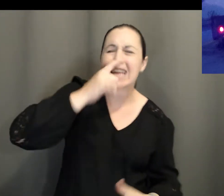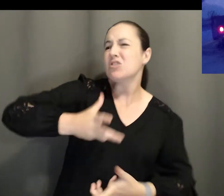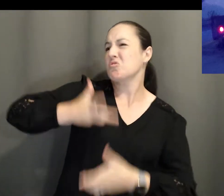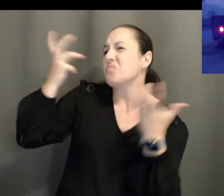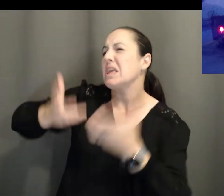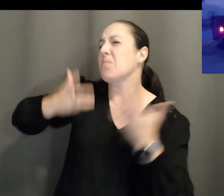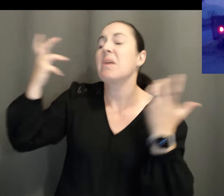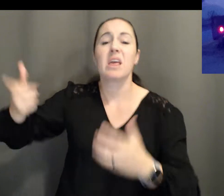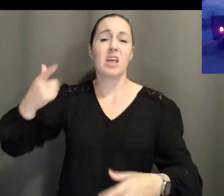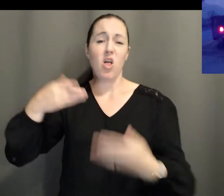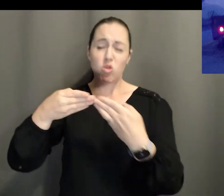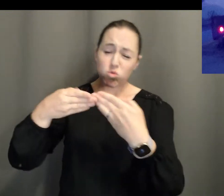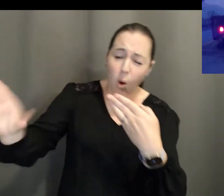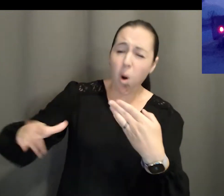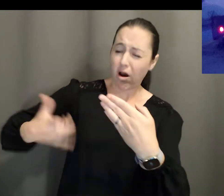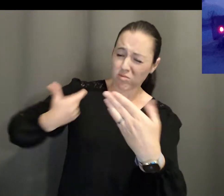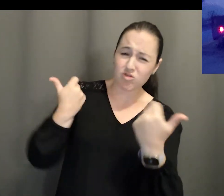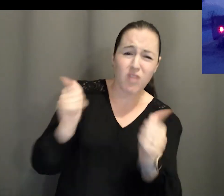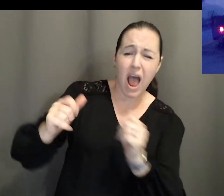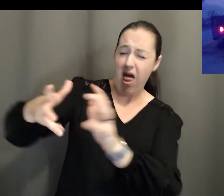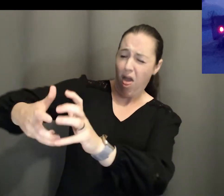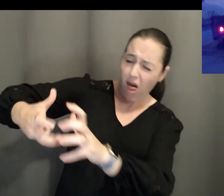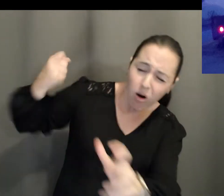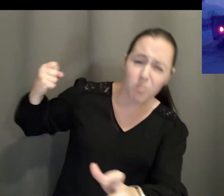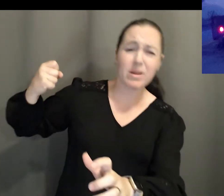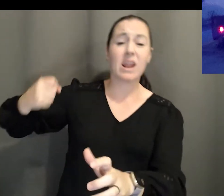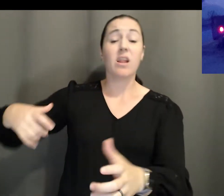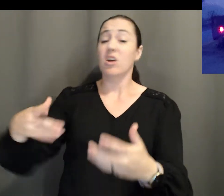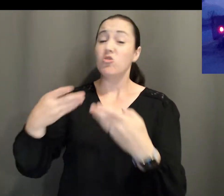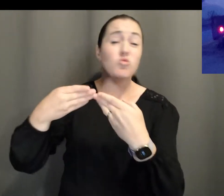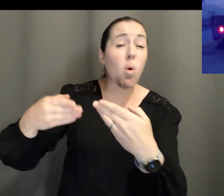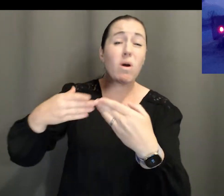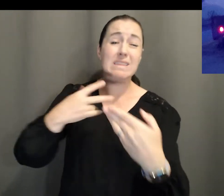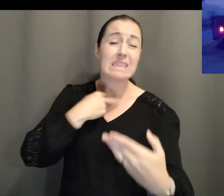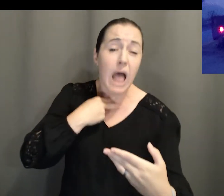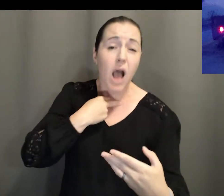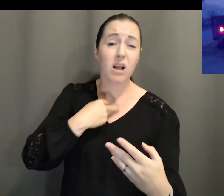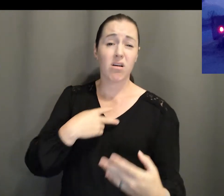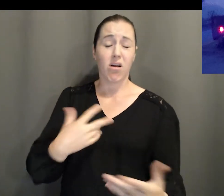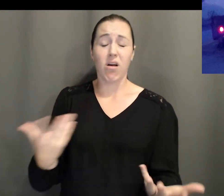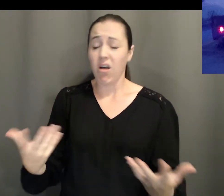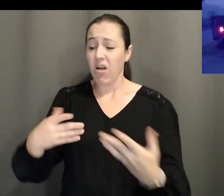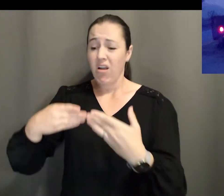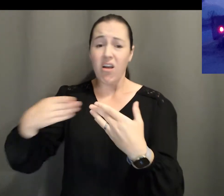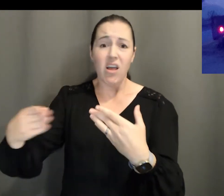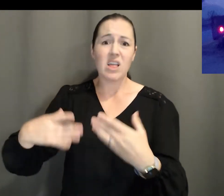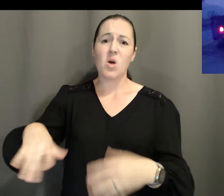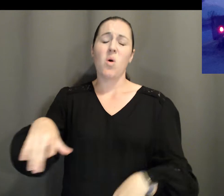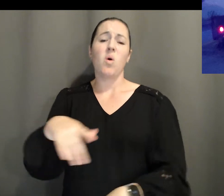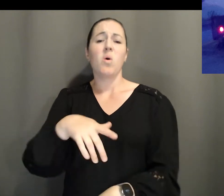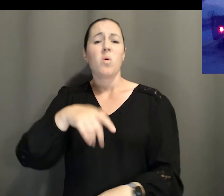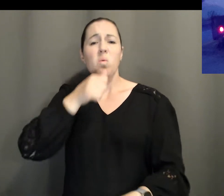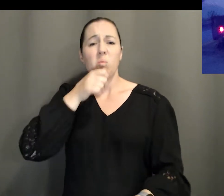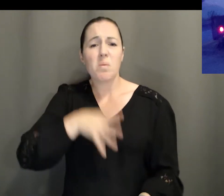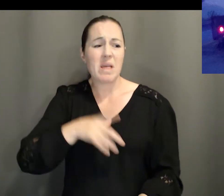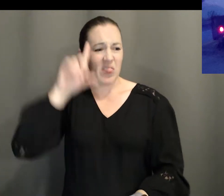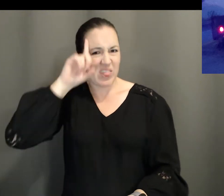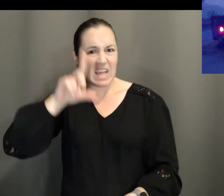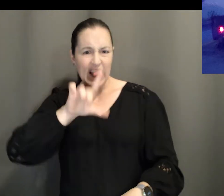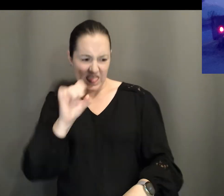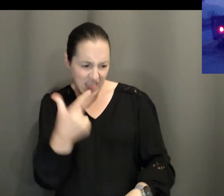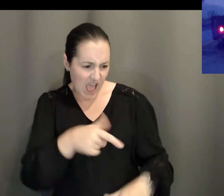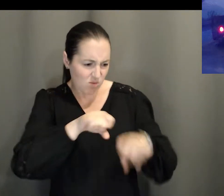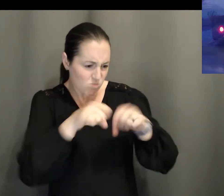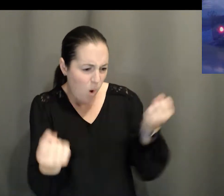up, and there's kids in there screaming. We're trying to get the doors open. There's fluids falling out on the ground. The doors are not opening. They're